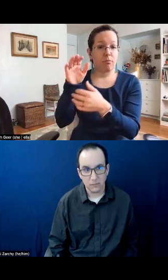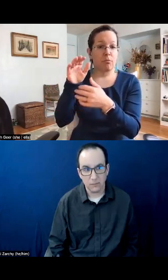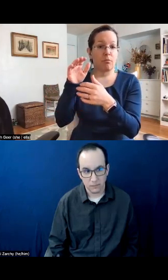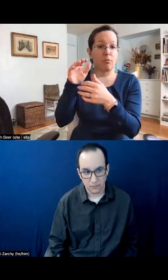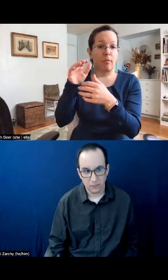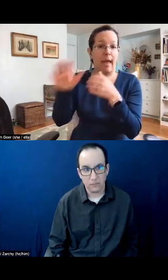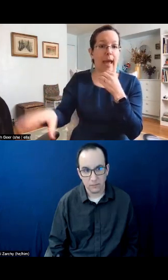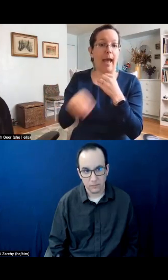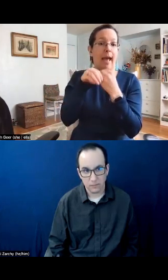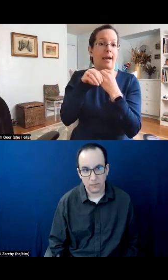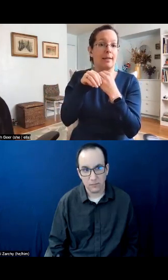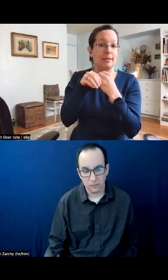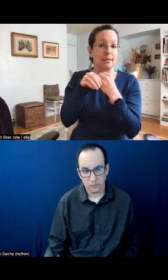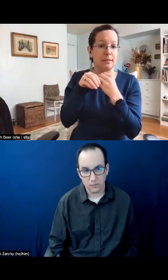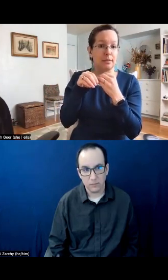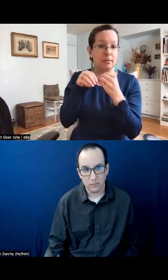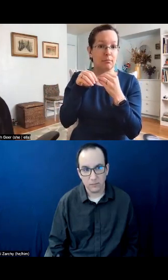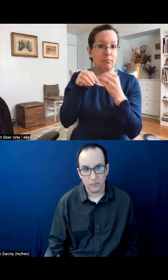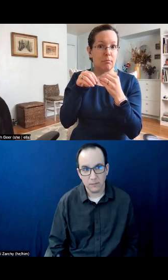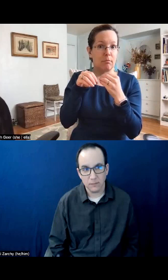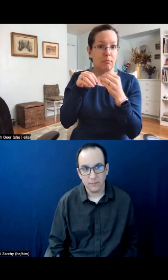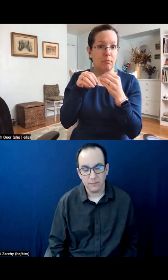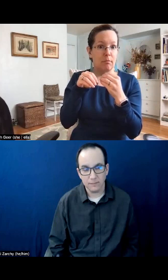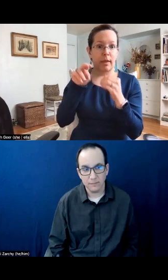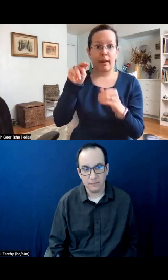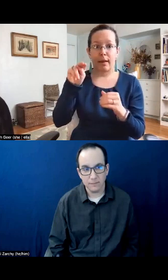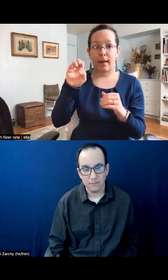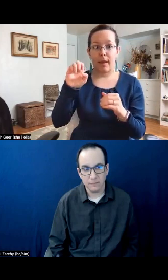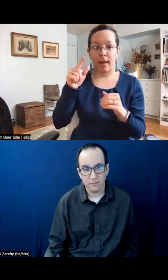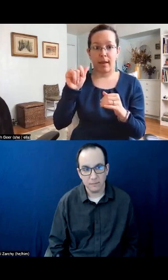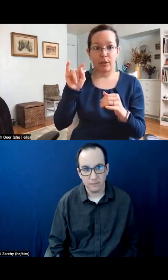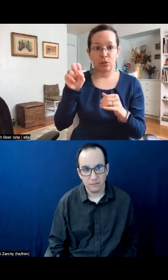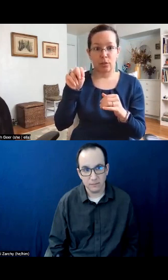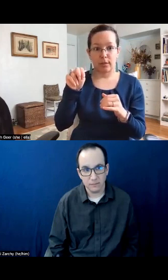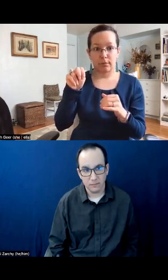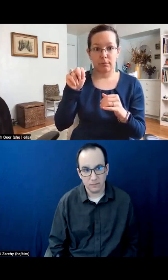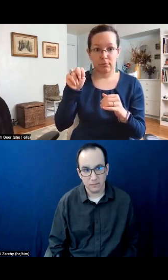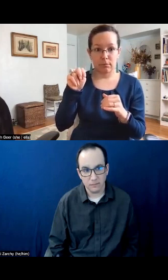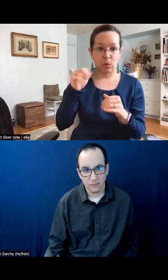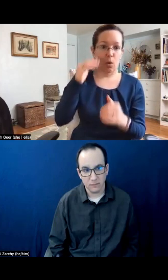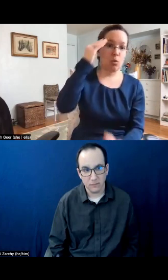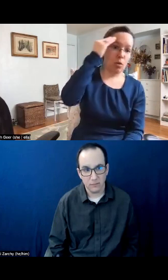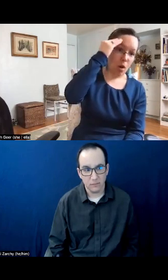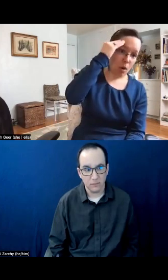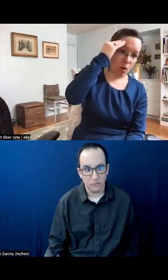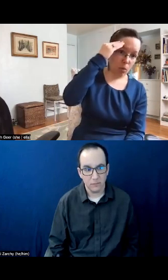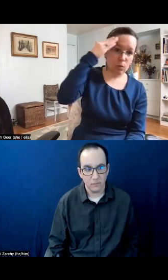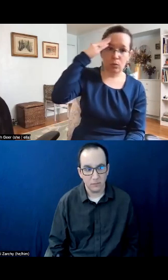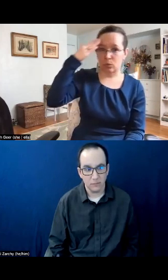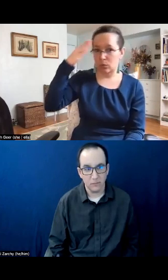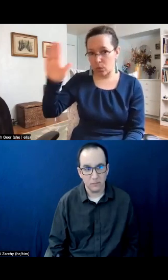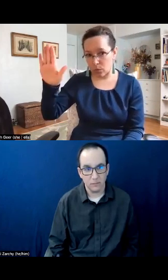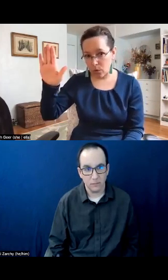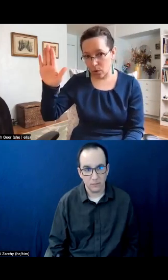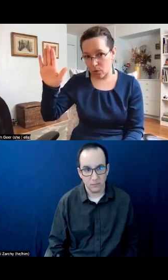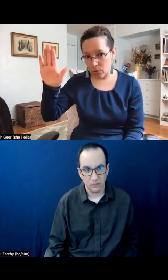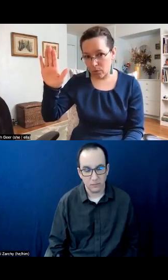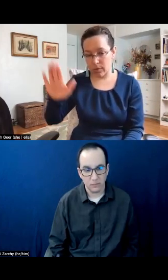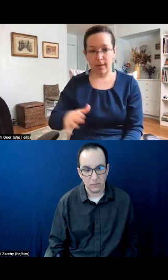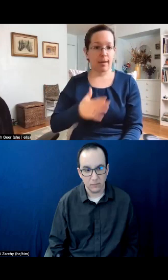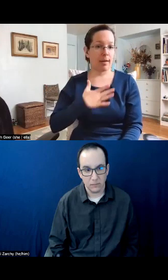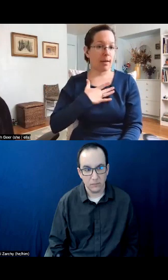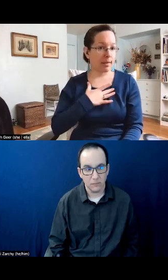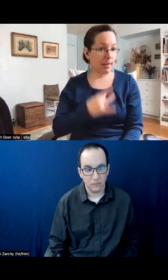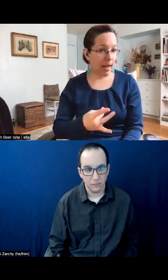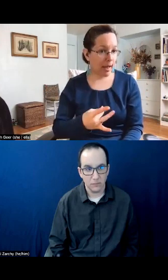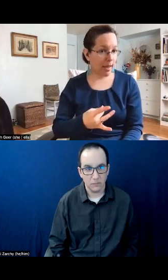movement, that palm orientation indicates the difference, that antonym. And just by adding that